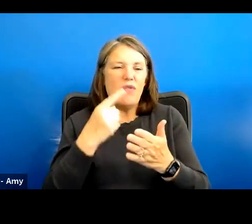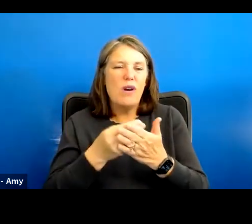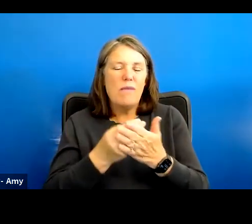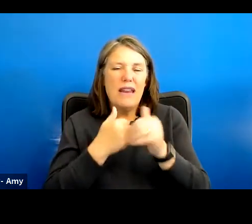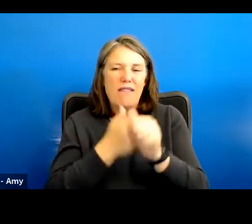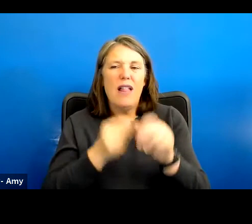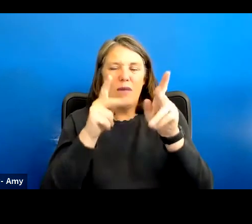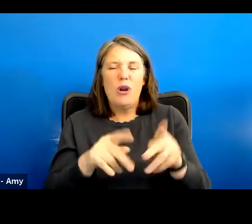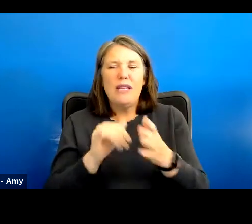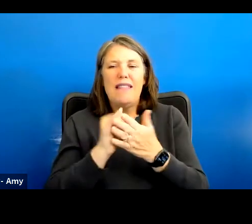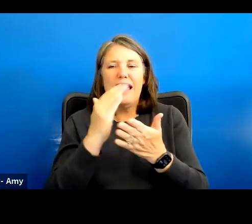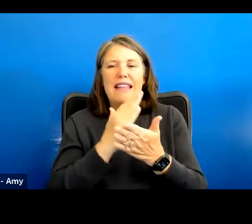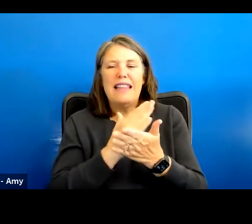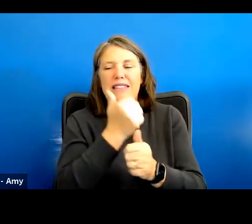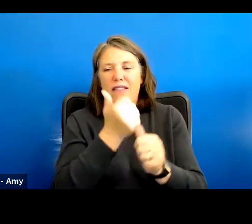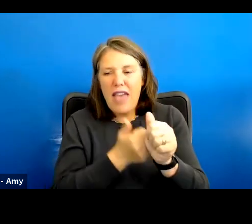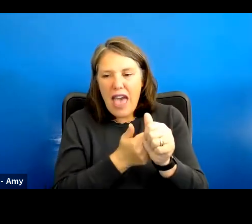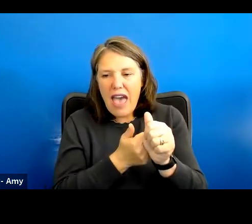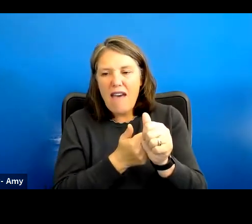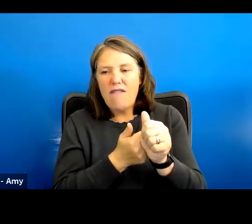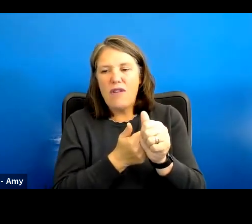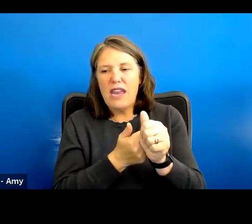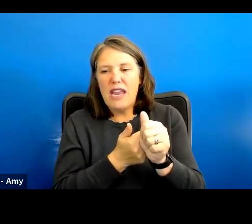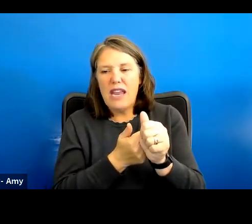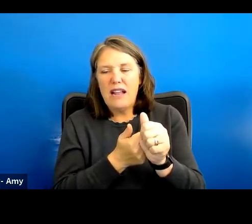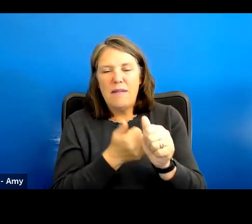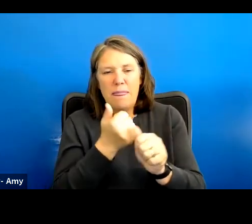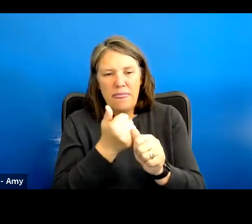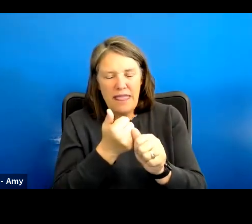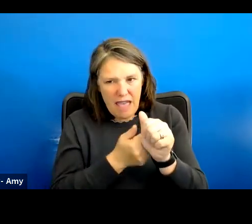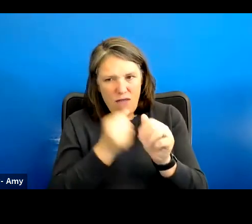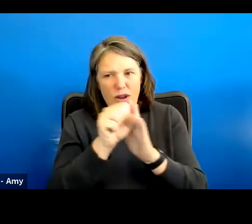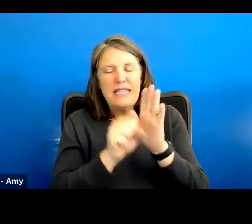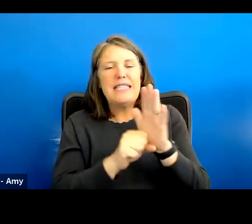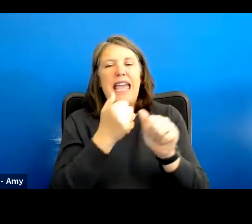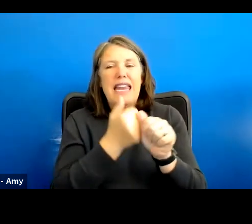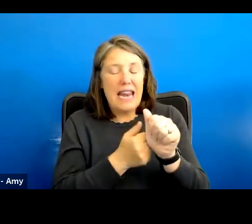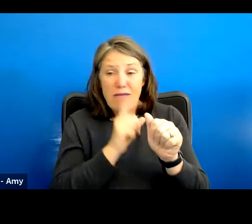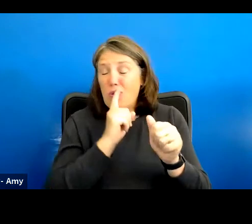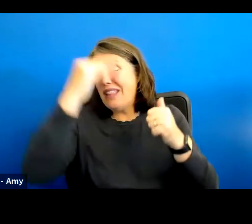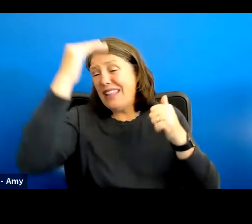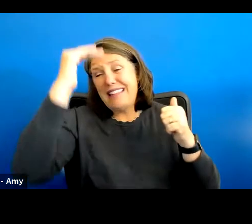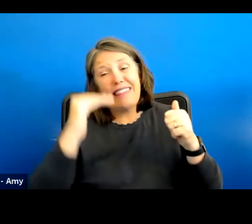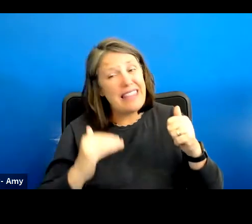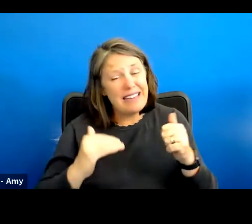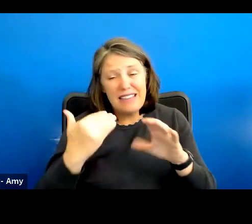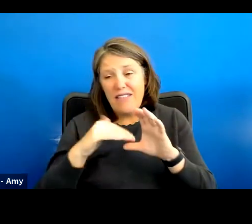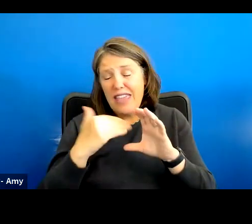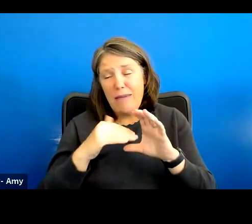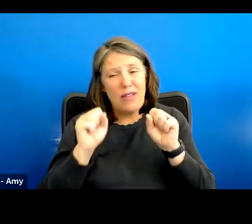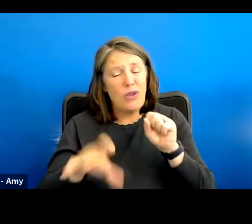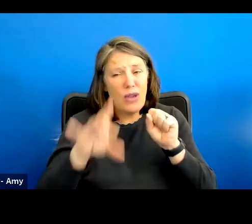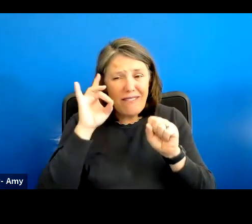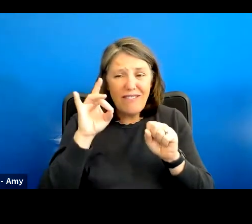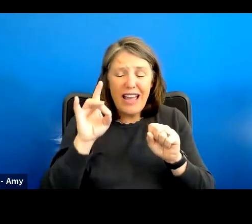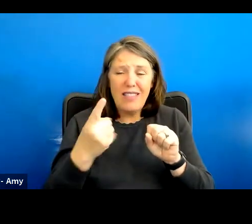of every Money Follows the Person contact in every state. It's literally a list of emails. Just you can find the